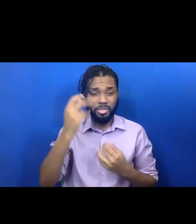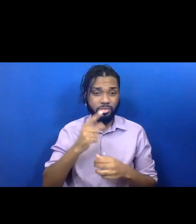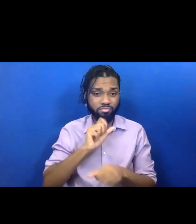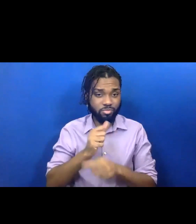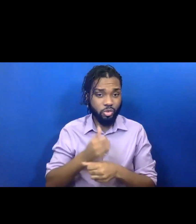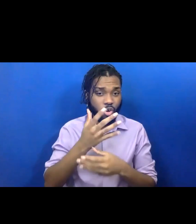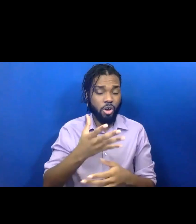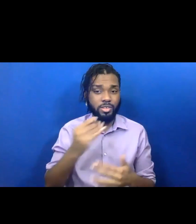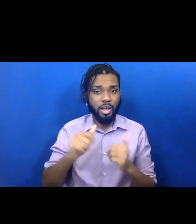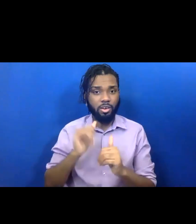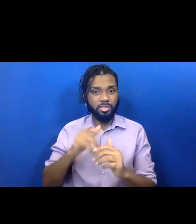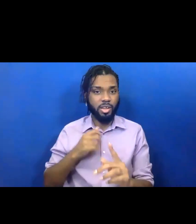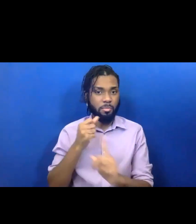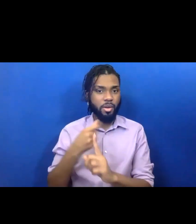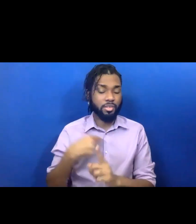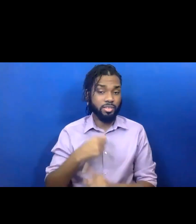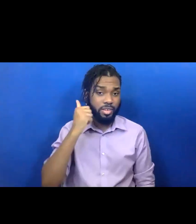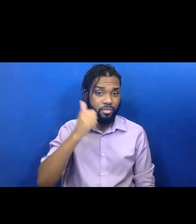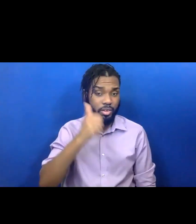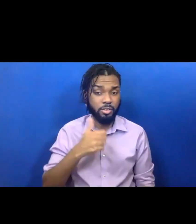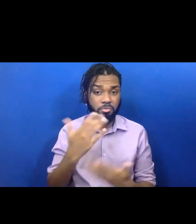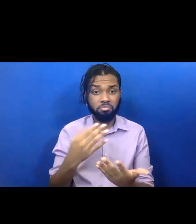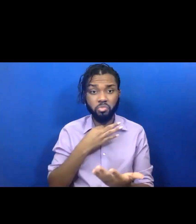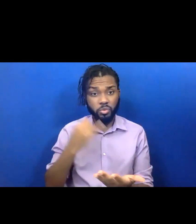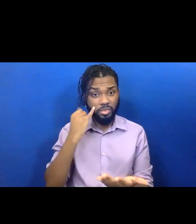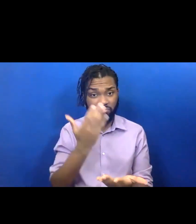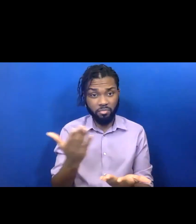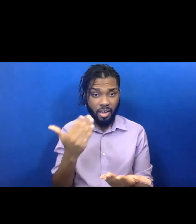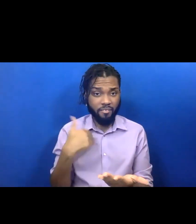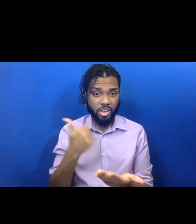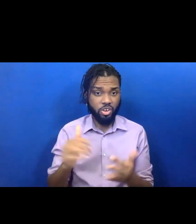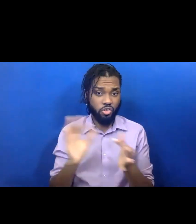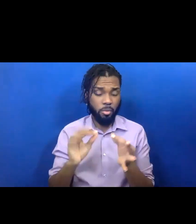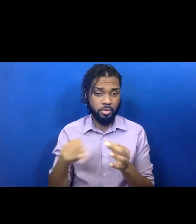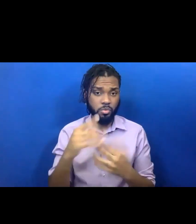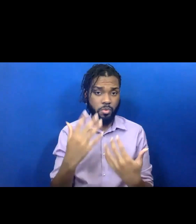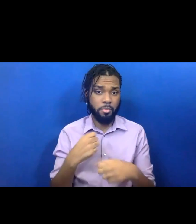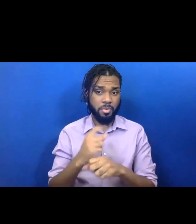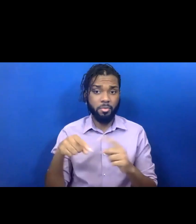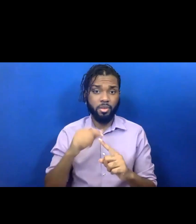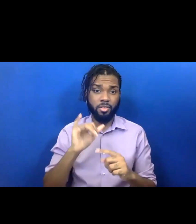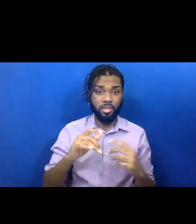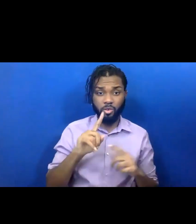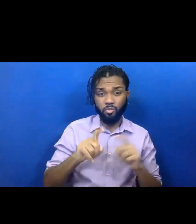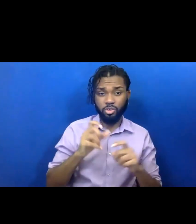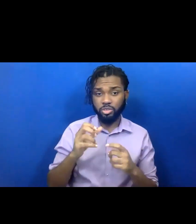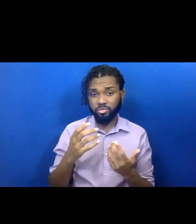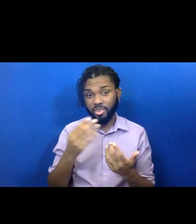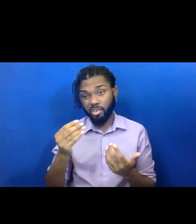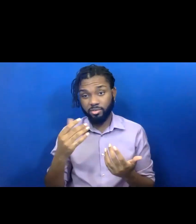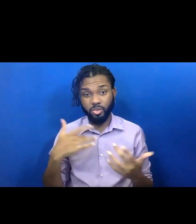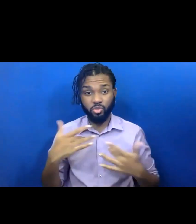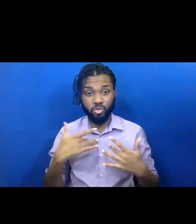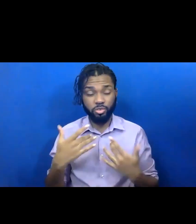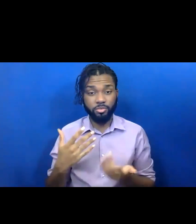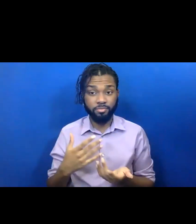I just wanted to see if anybody had any comments that they wanted to make about this question and this concern, like that doing